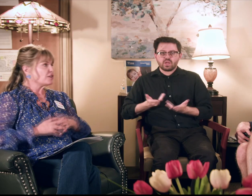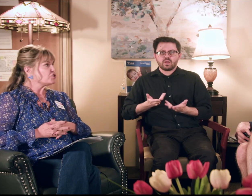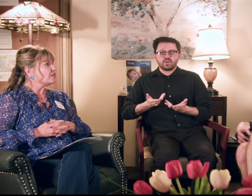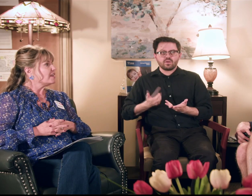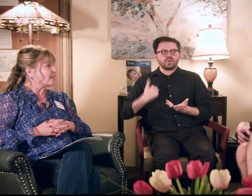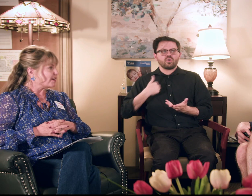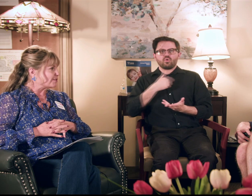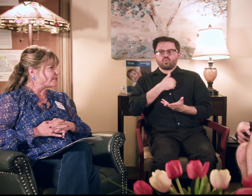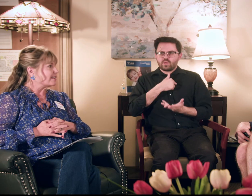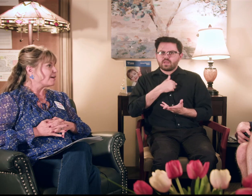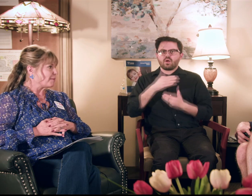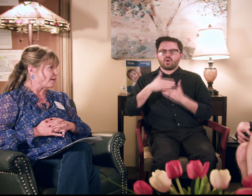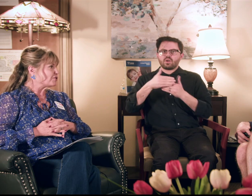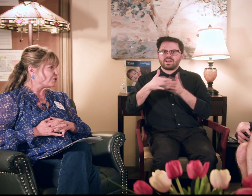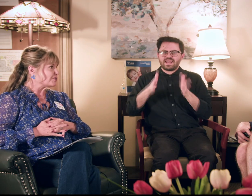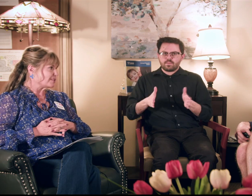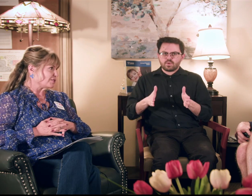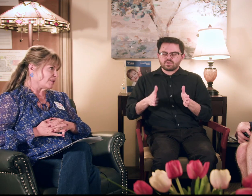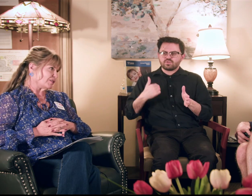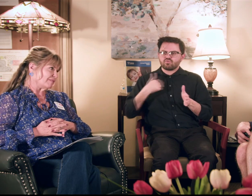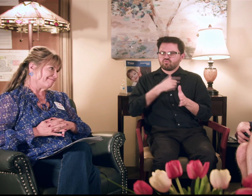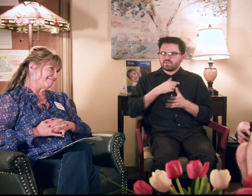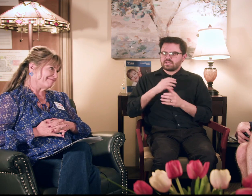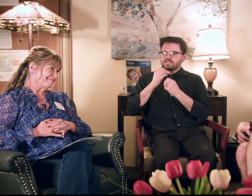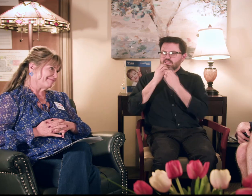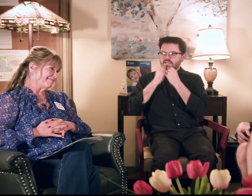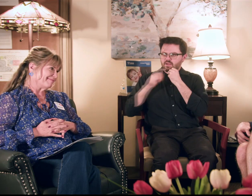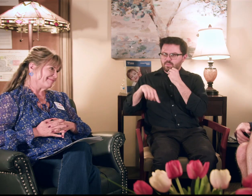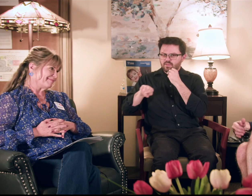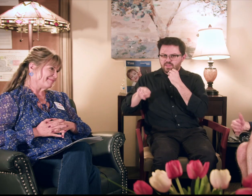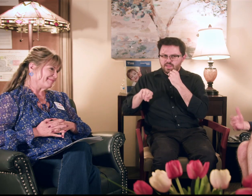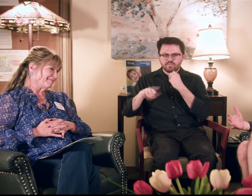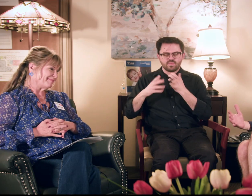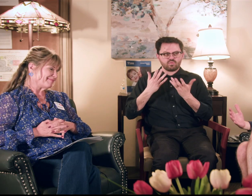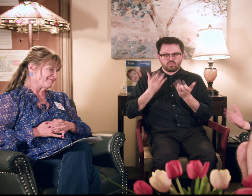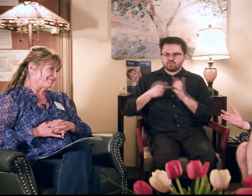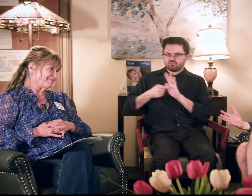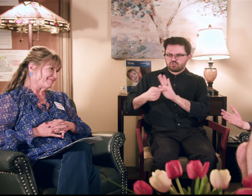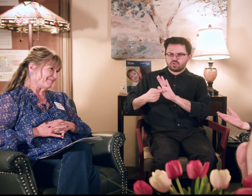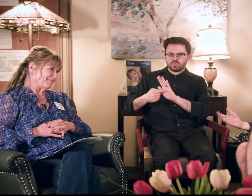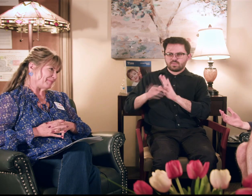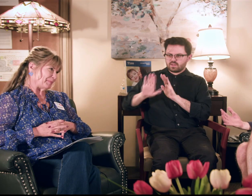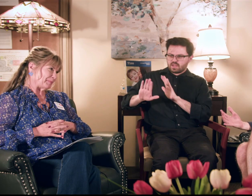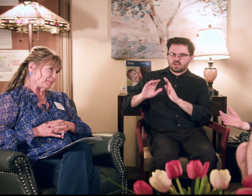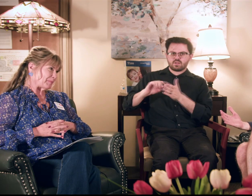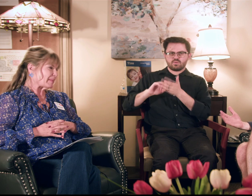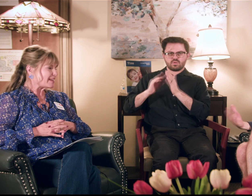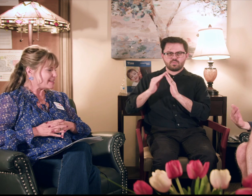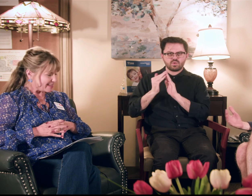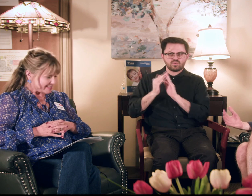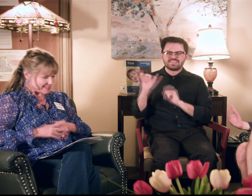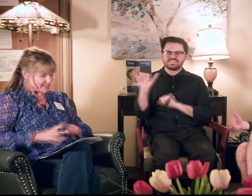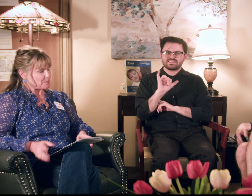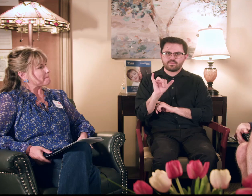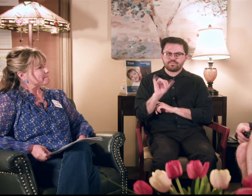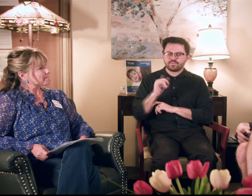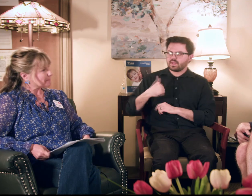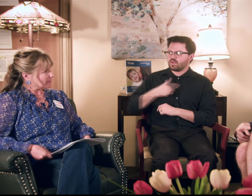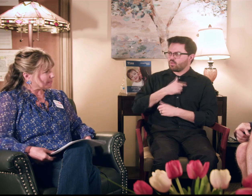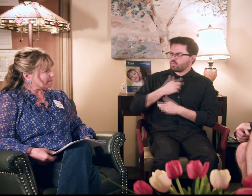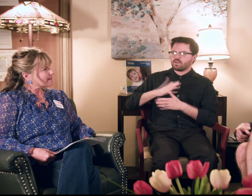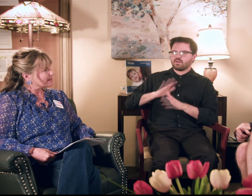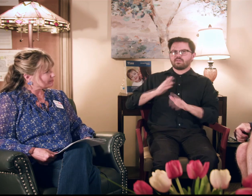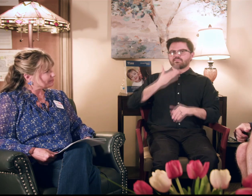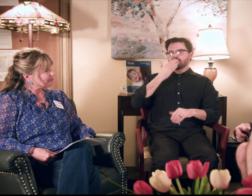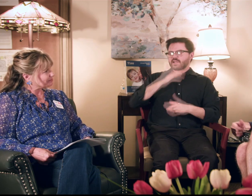community that actually cares about your situation. I love it. And we are grateful to partner with you. I know as a church, it